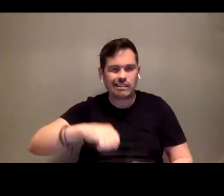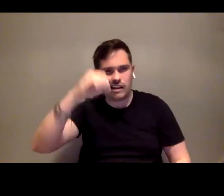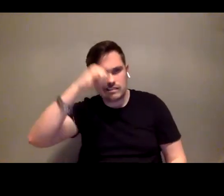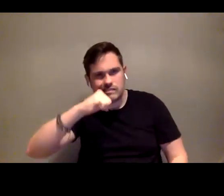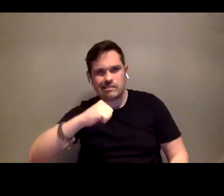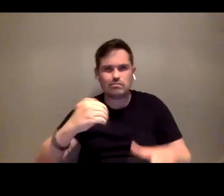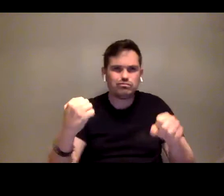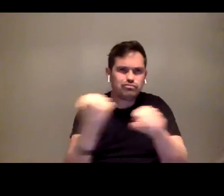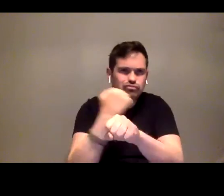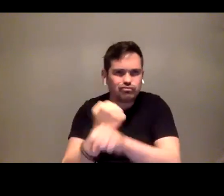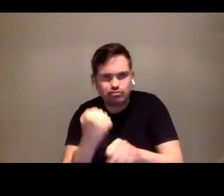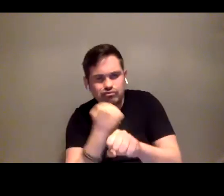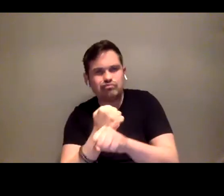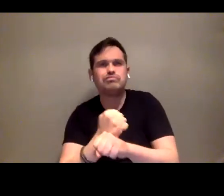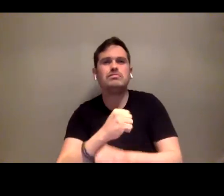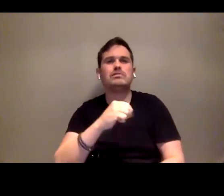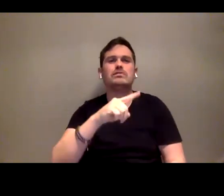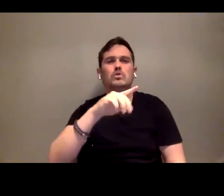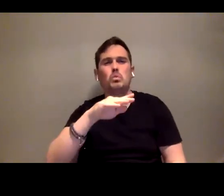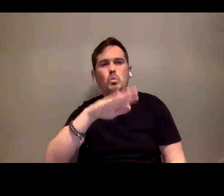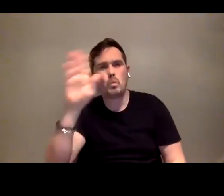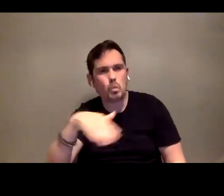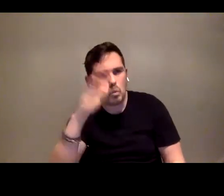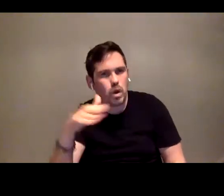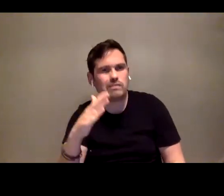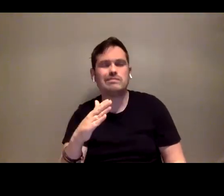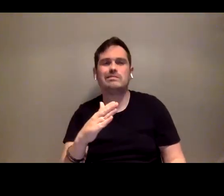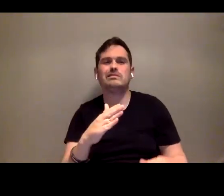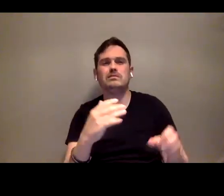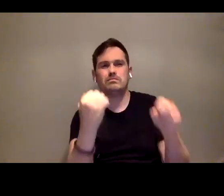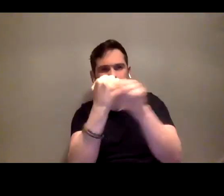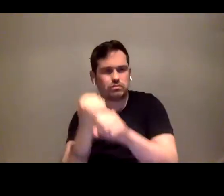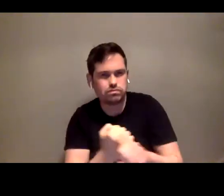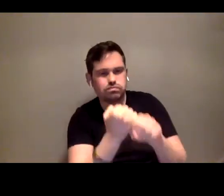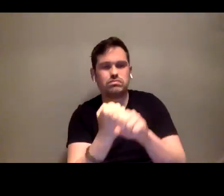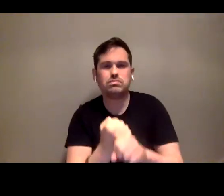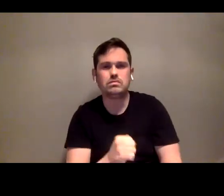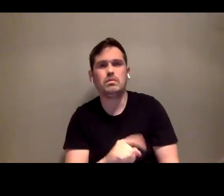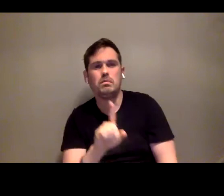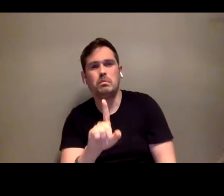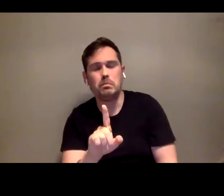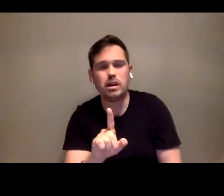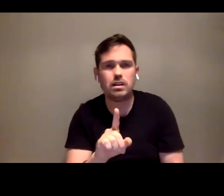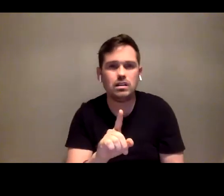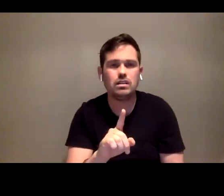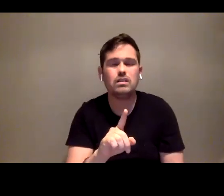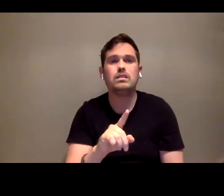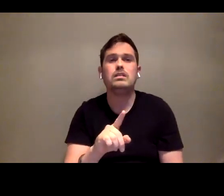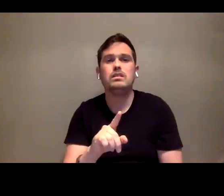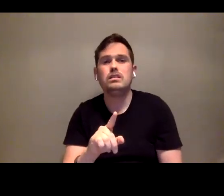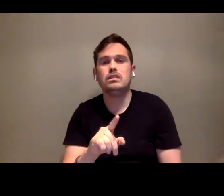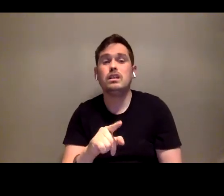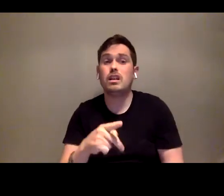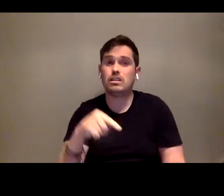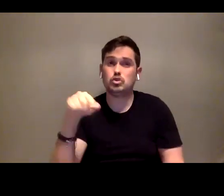carbon, potentially zero carbon sectors, which, you know, help build what we fundamentally need, a care